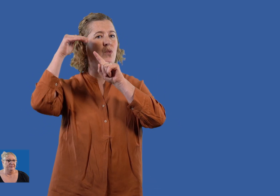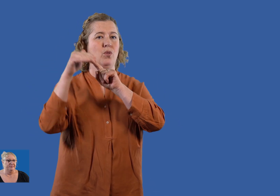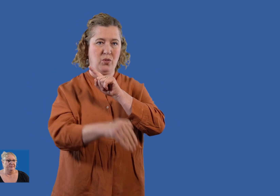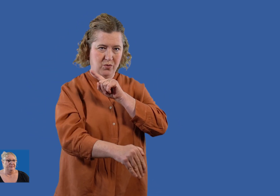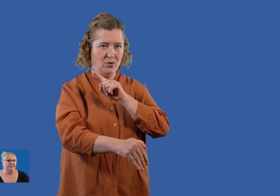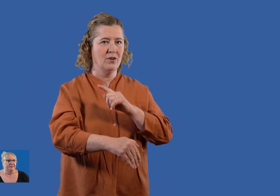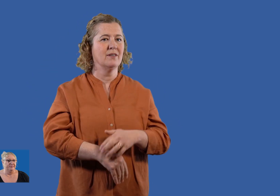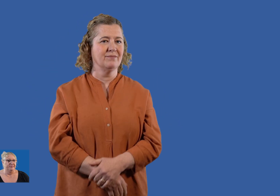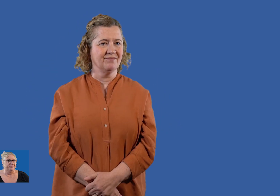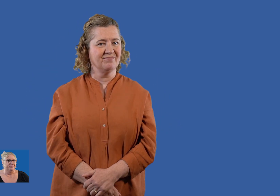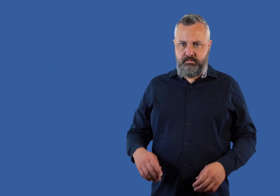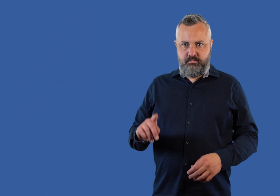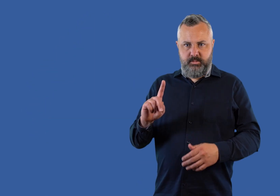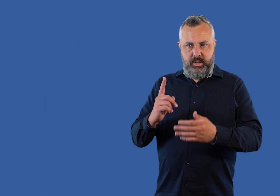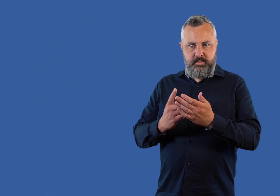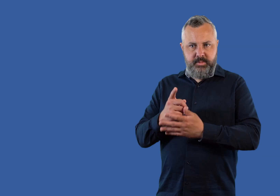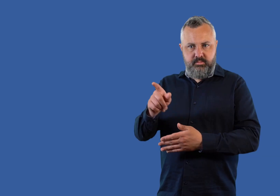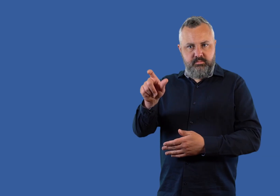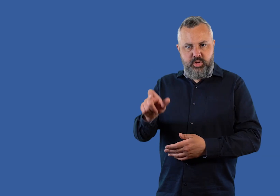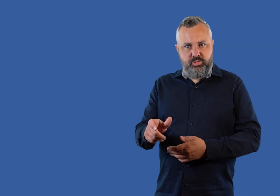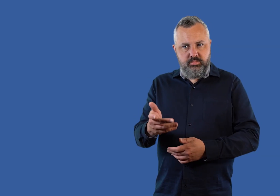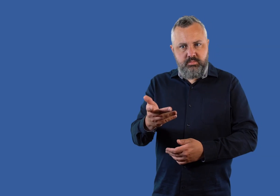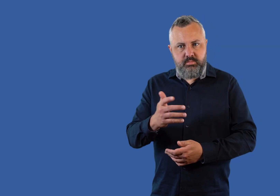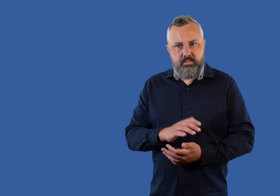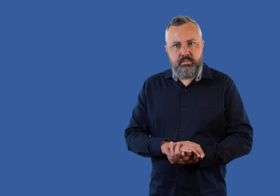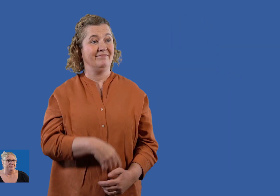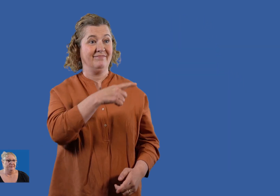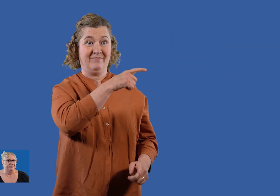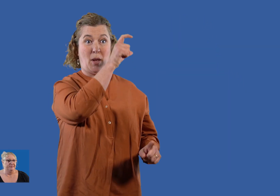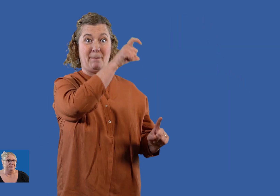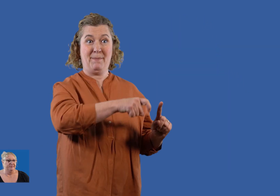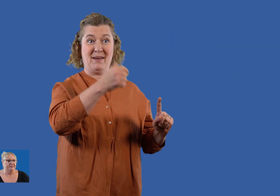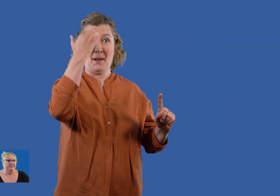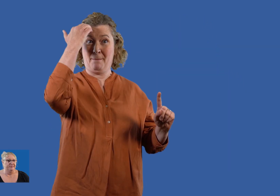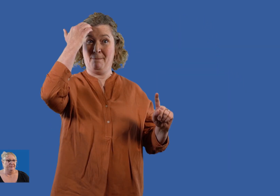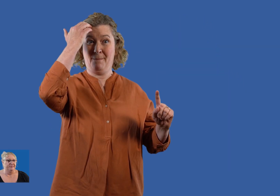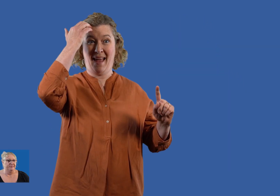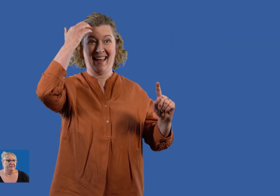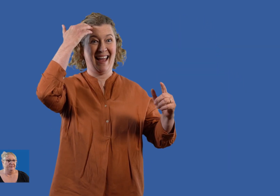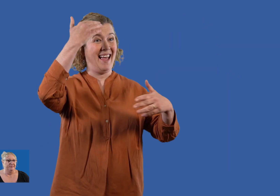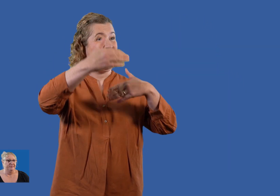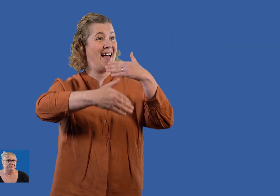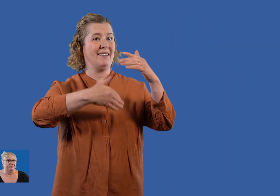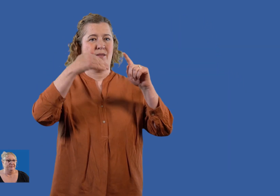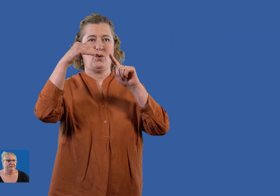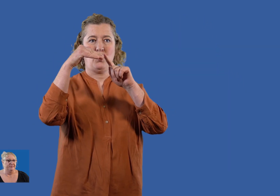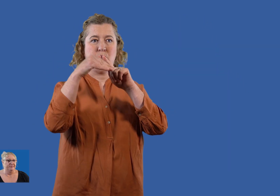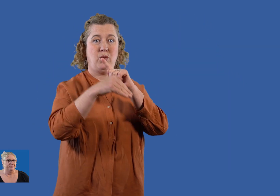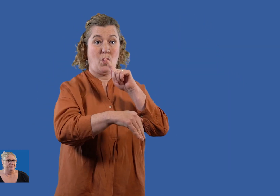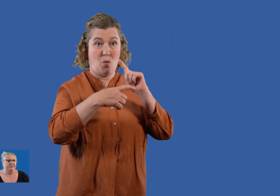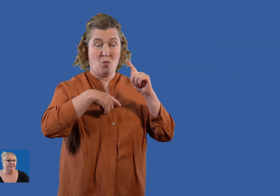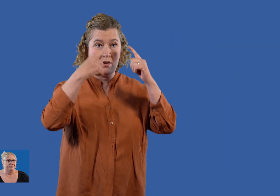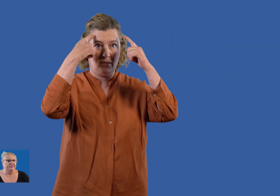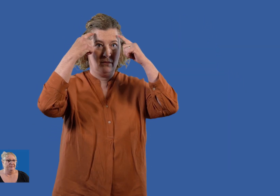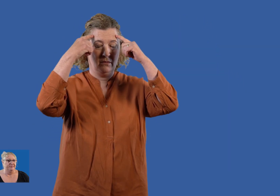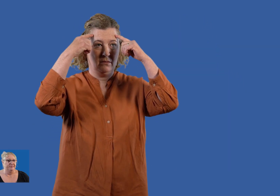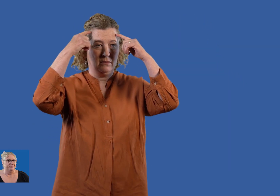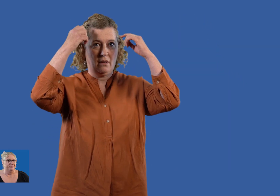previously had none. So what happens to the person? Well, the level of mental capacity and functioning decreases because they